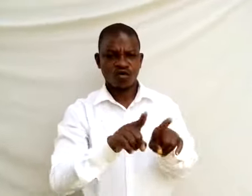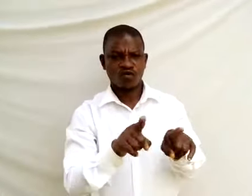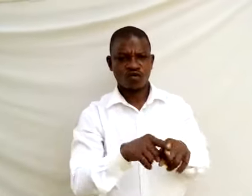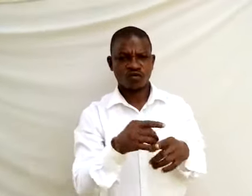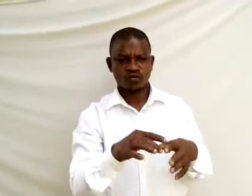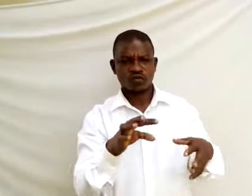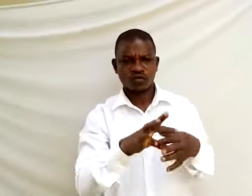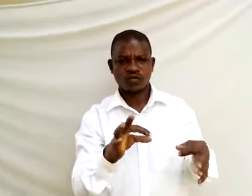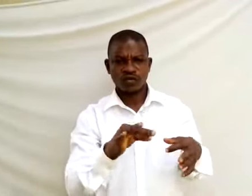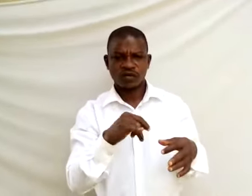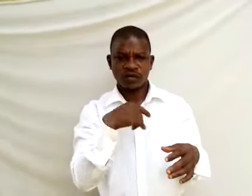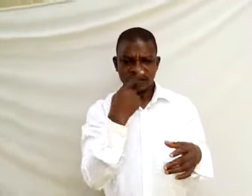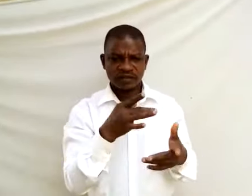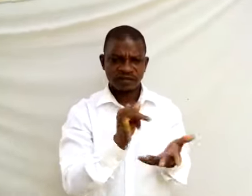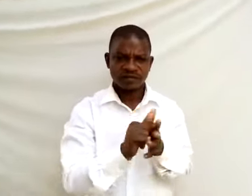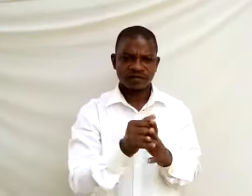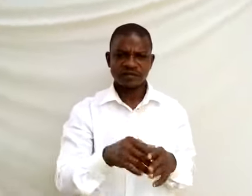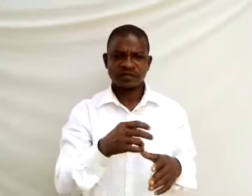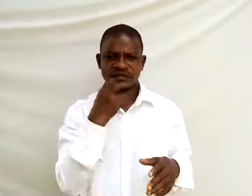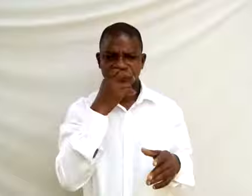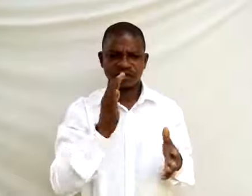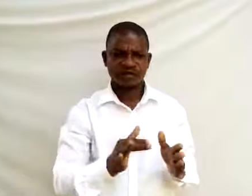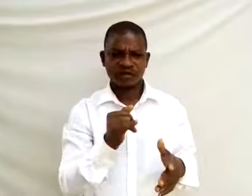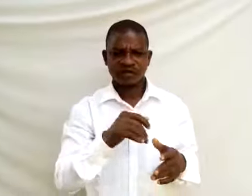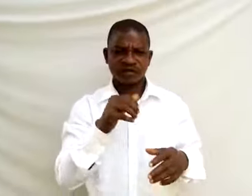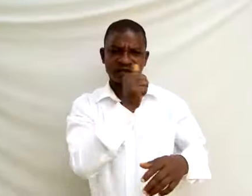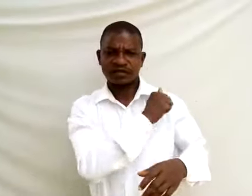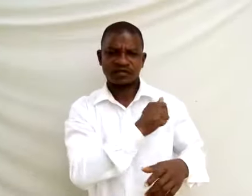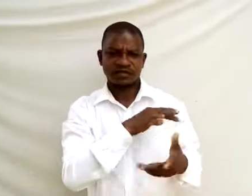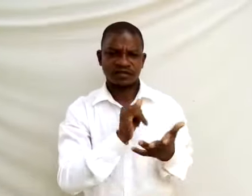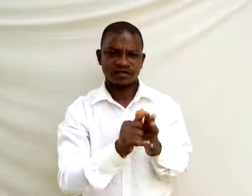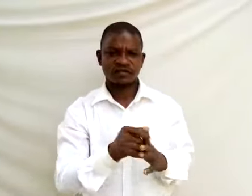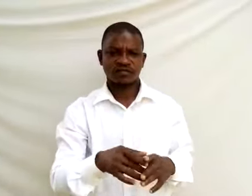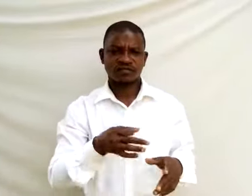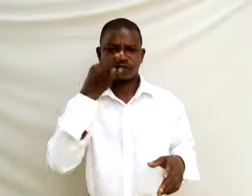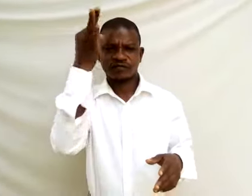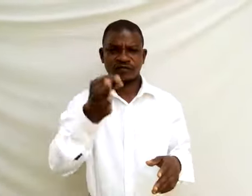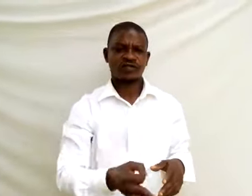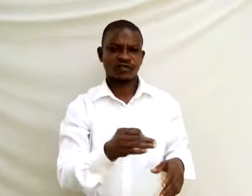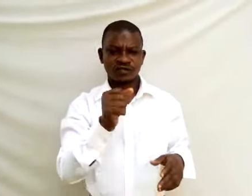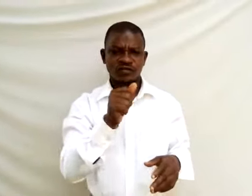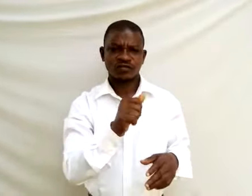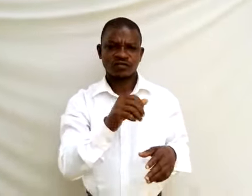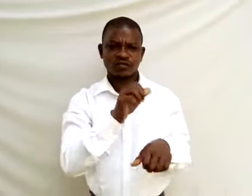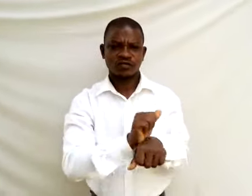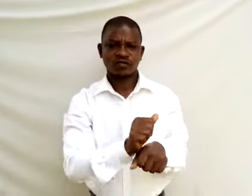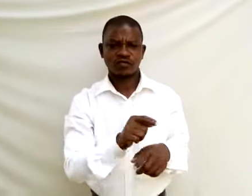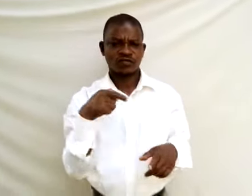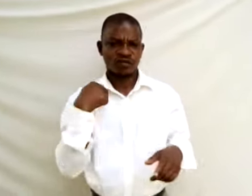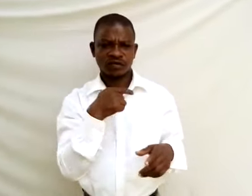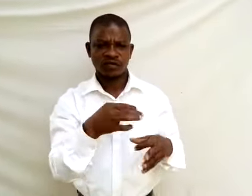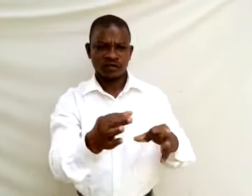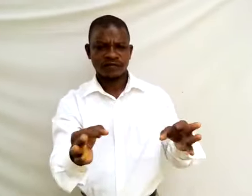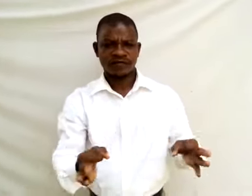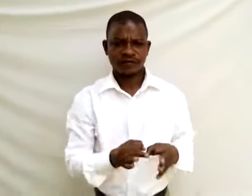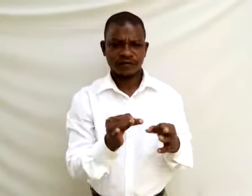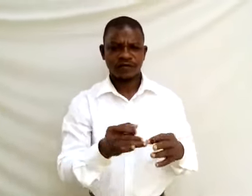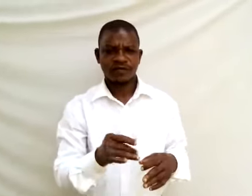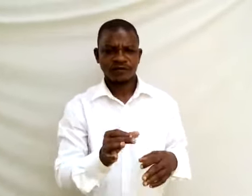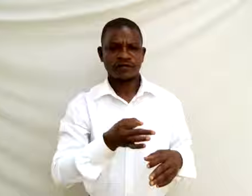the speaker's attitude to a future action. We can form a future tense